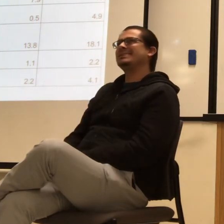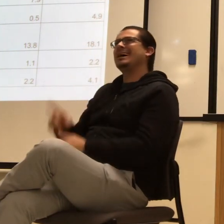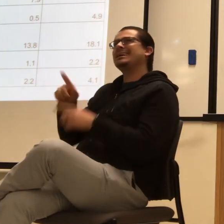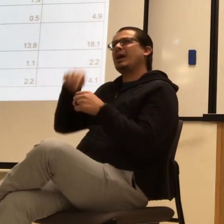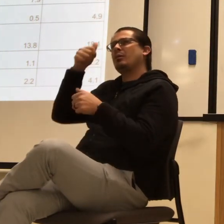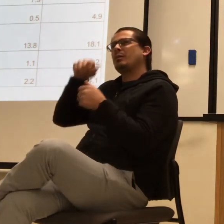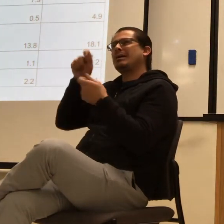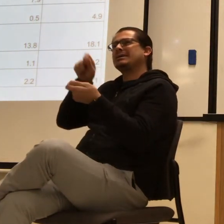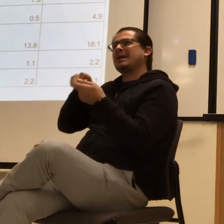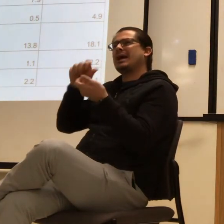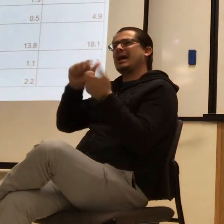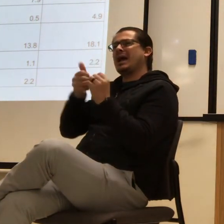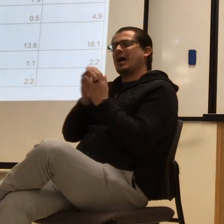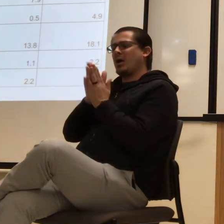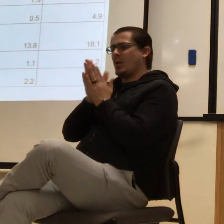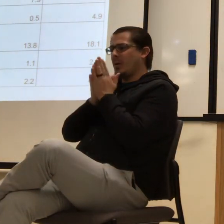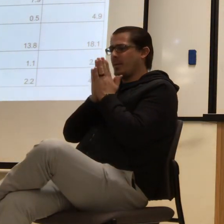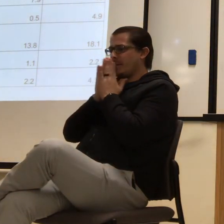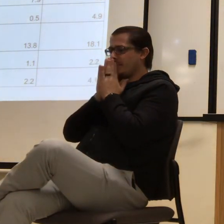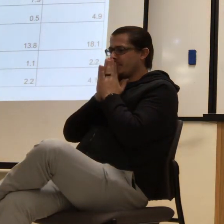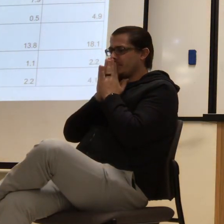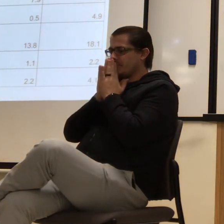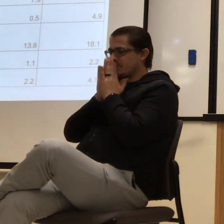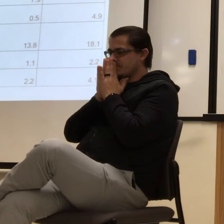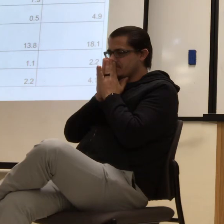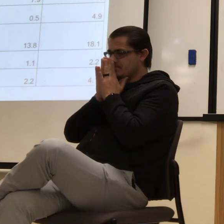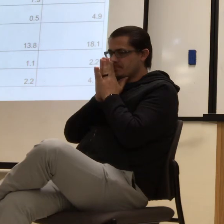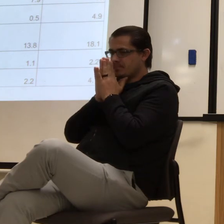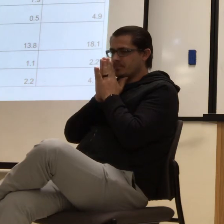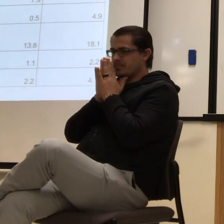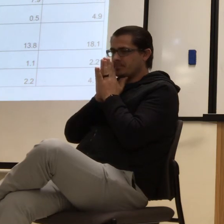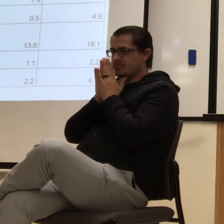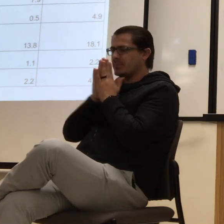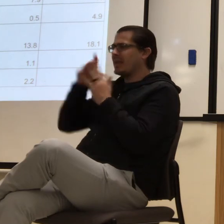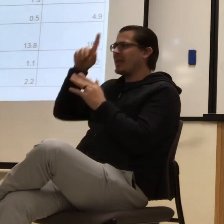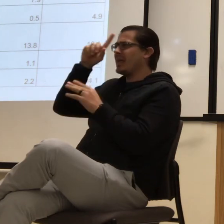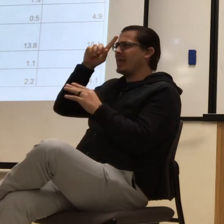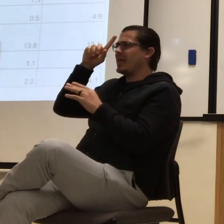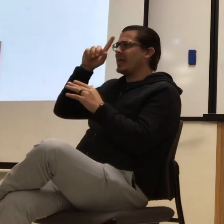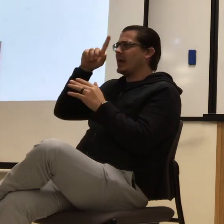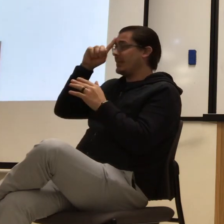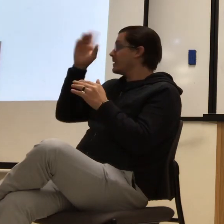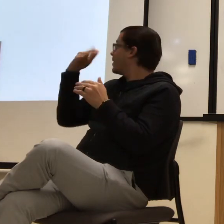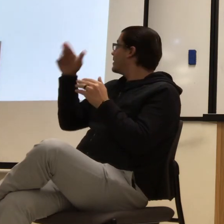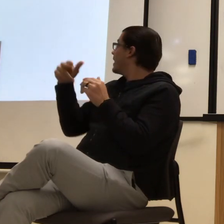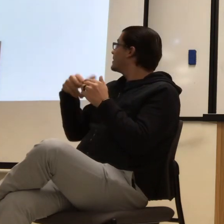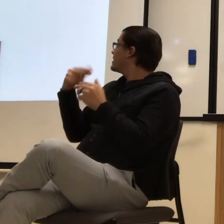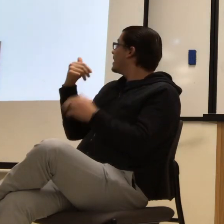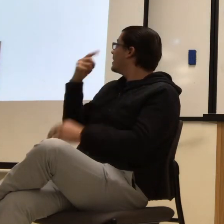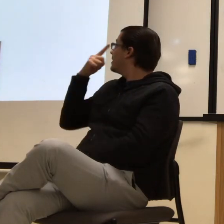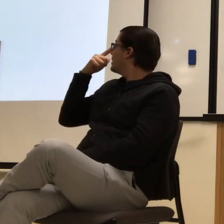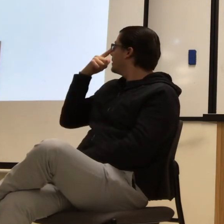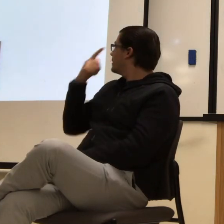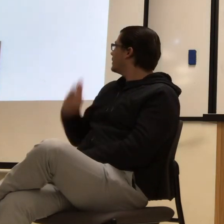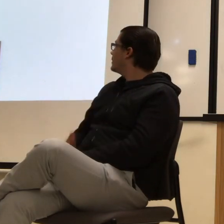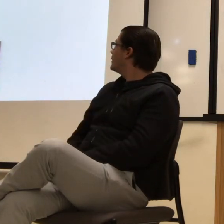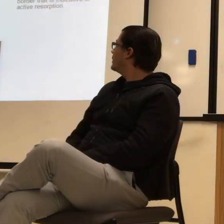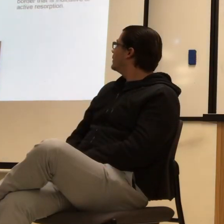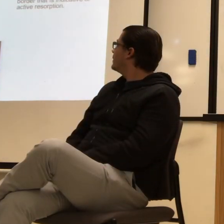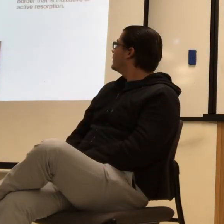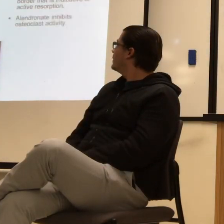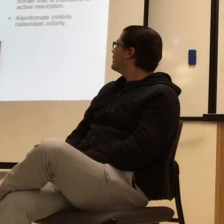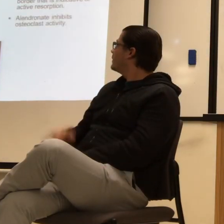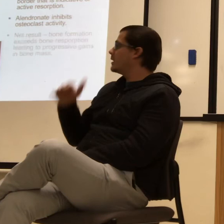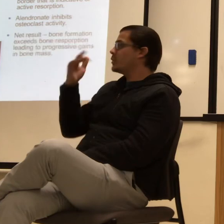mechanism. Let's see. It does, okay, I think it's on the next slide actually. Okay, that's why I